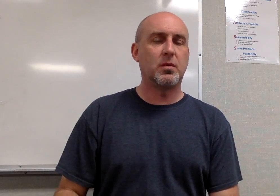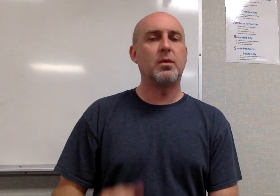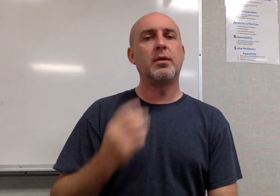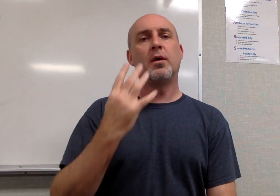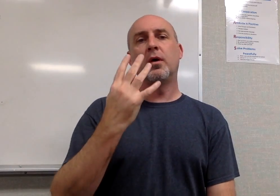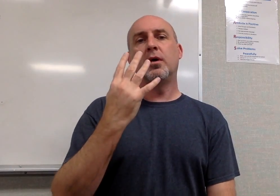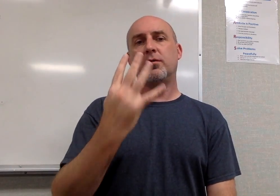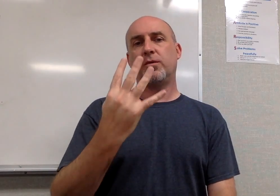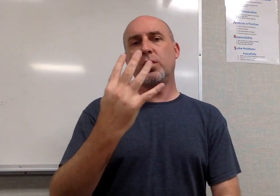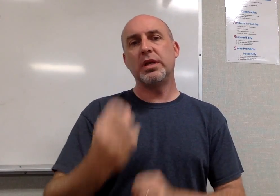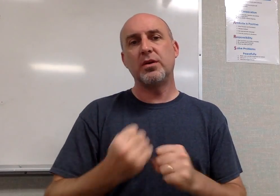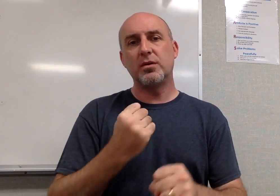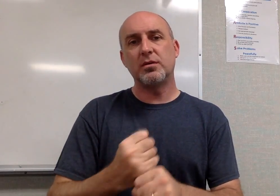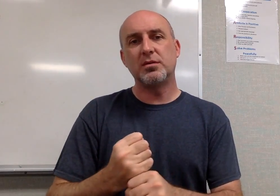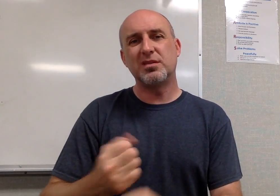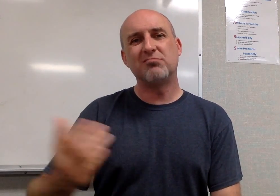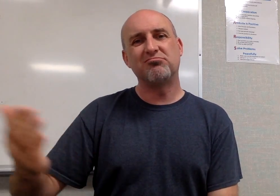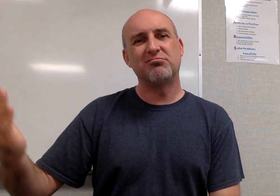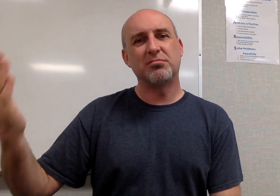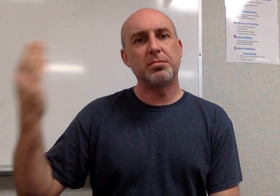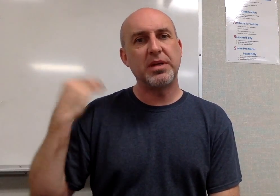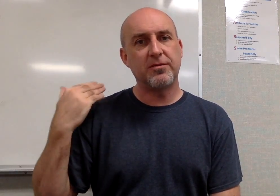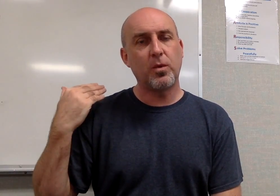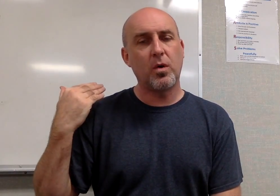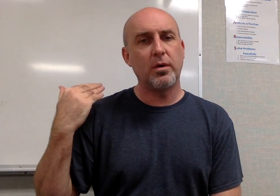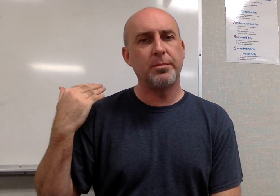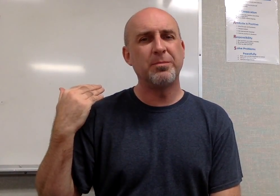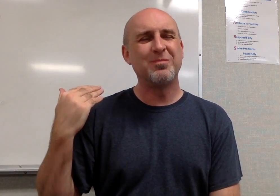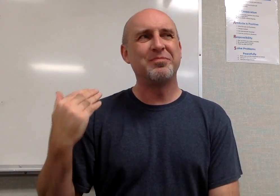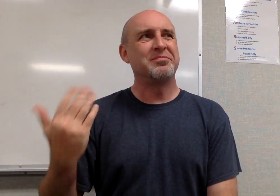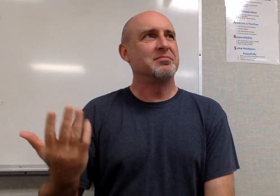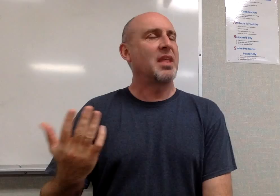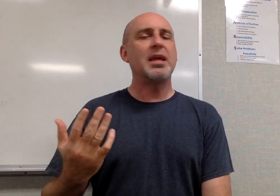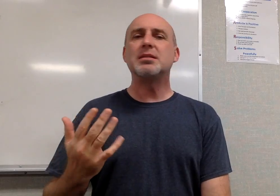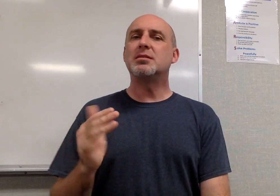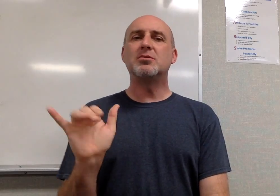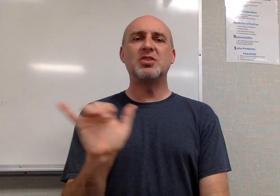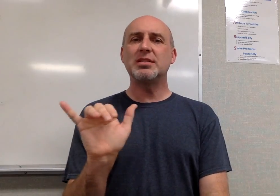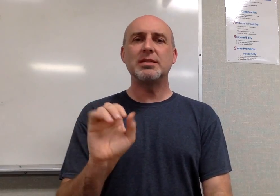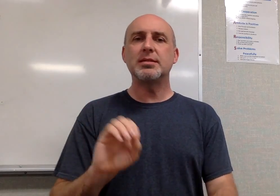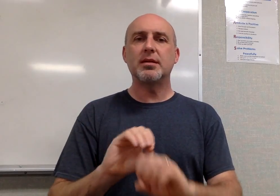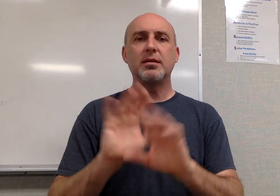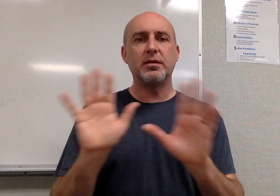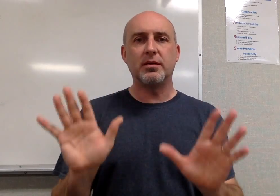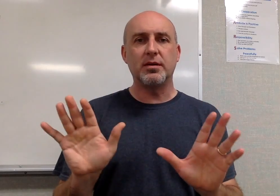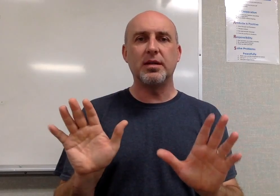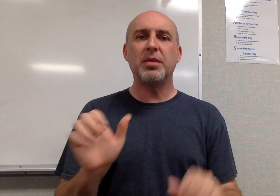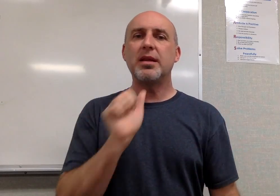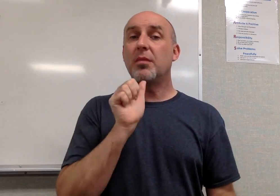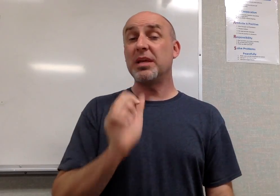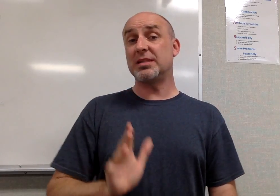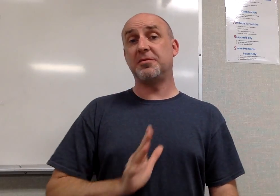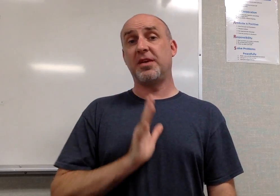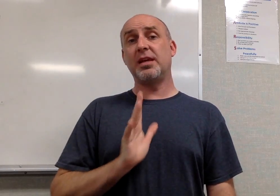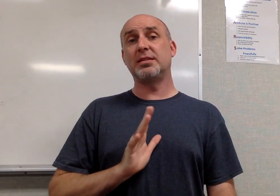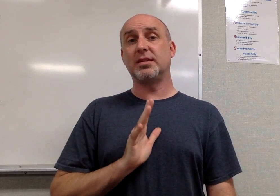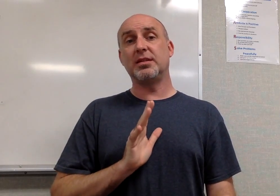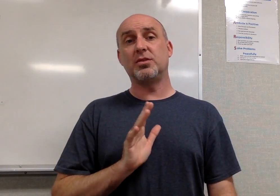or 4 years before. It's just as clear, and it may not be as fancy in terms